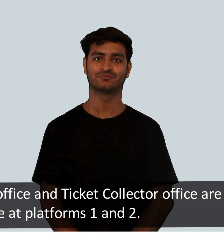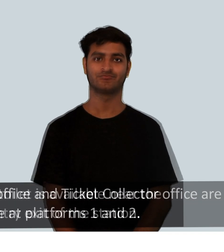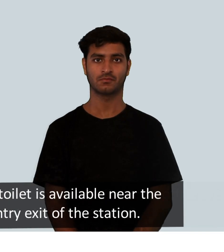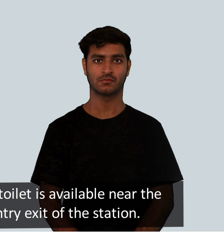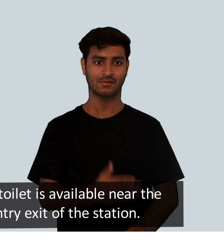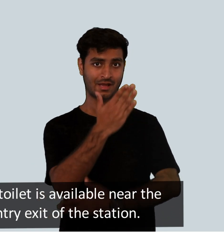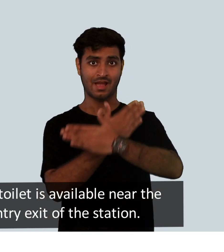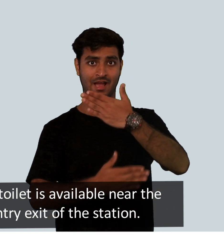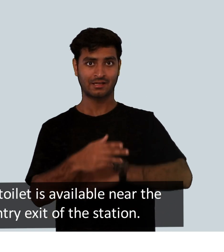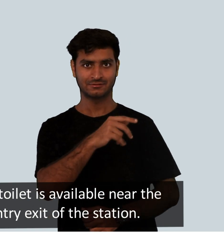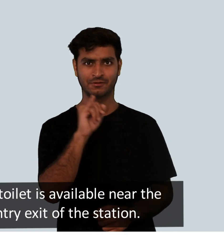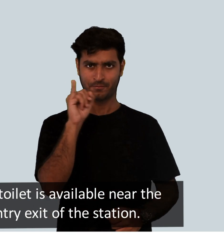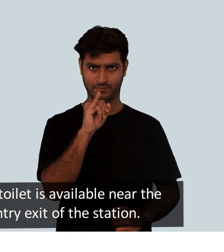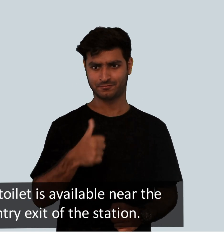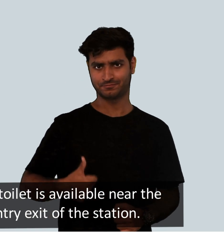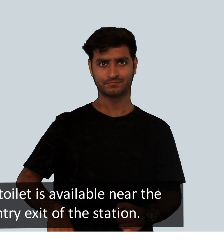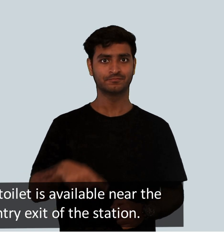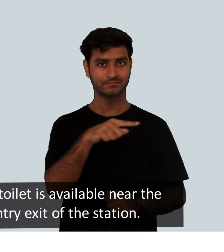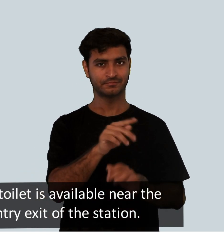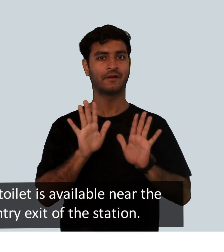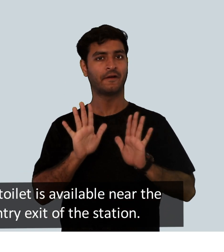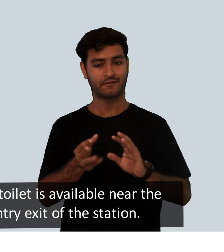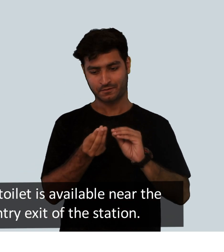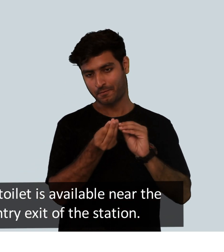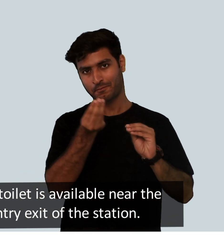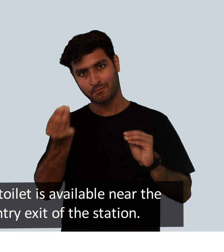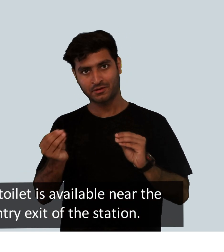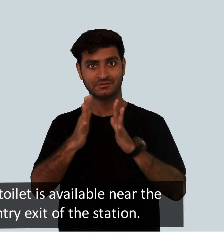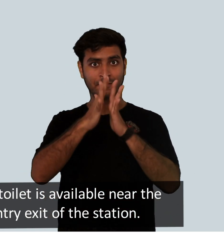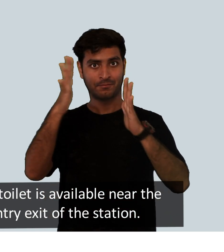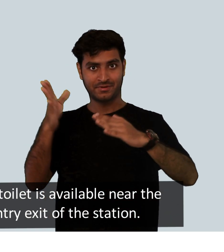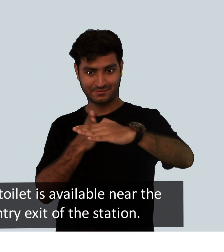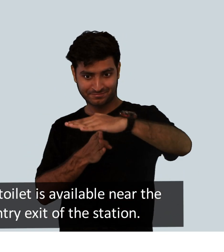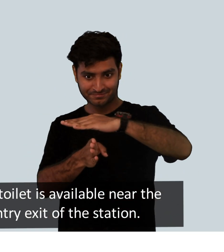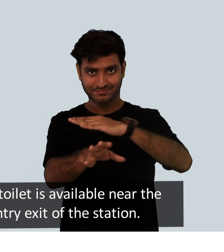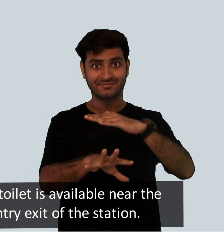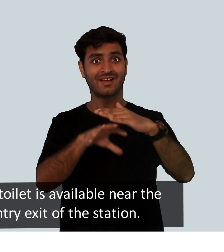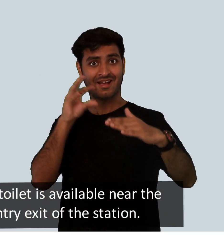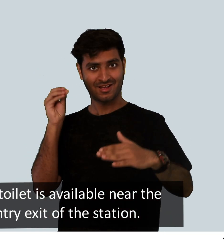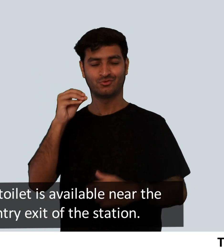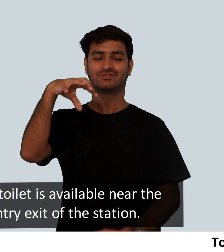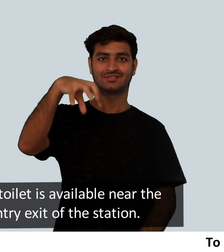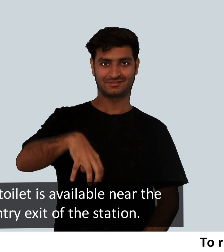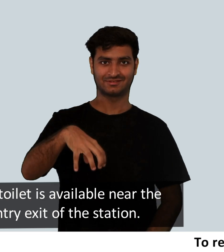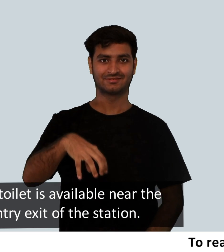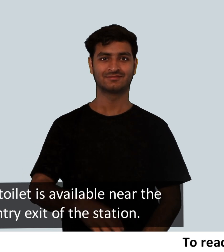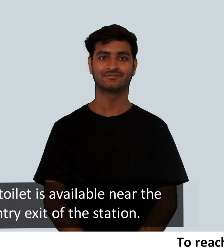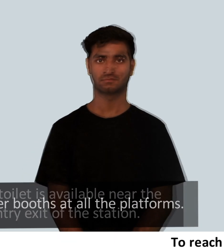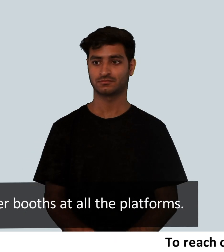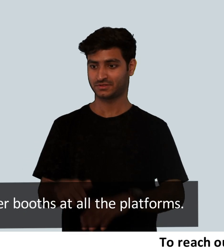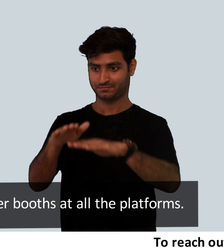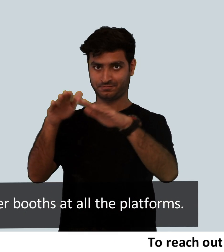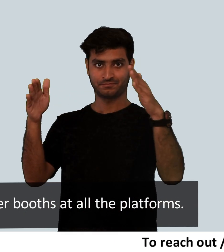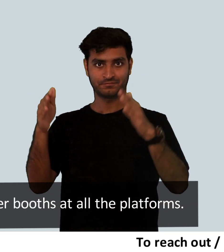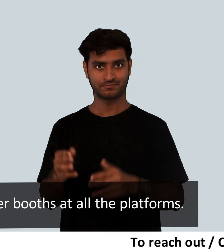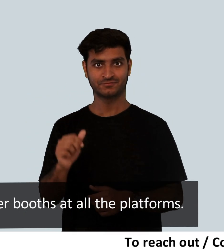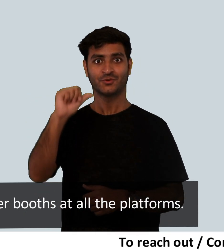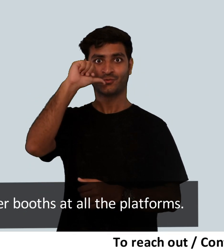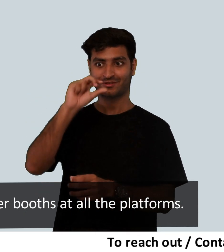A Divyang toilet is available near the main entry exit of the station. There are water booths